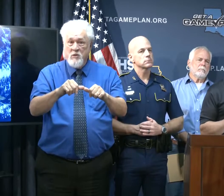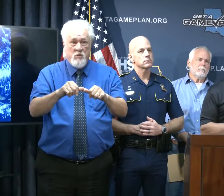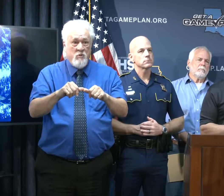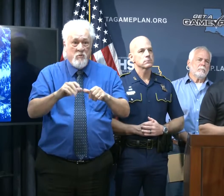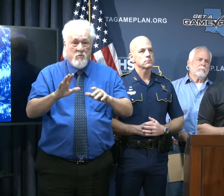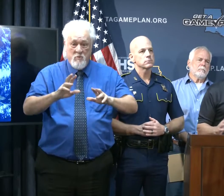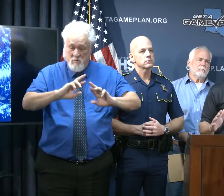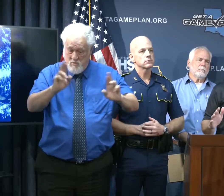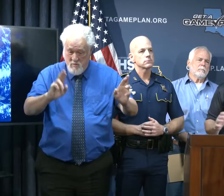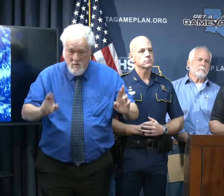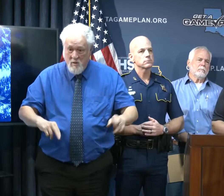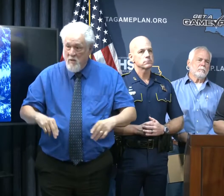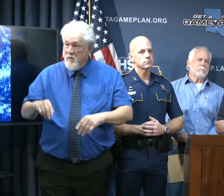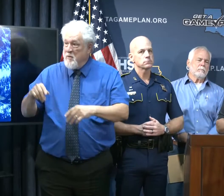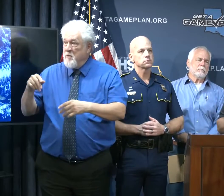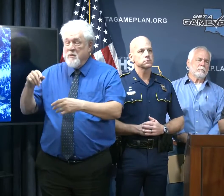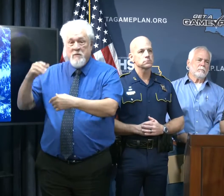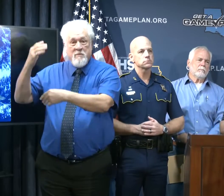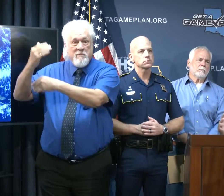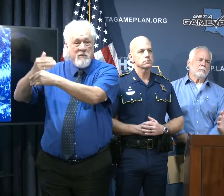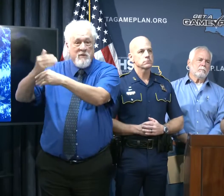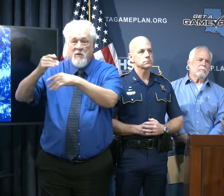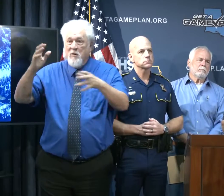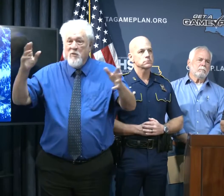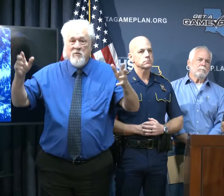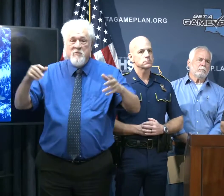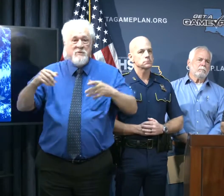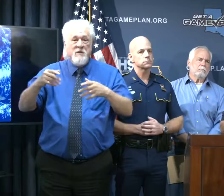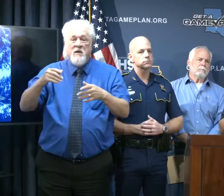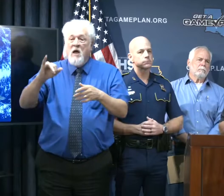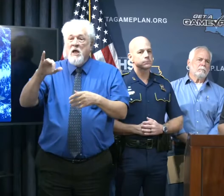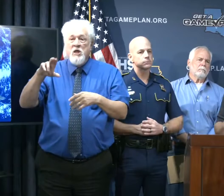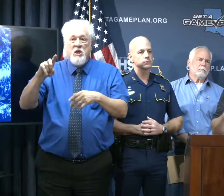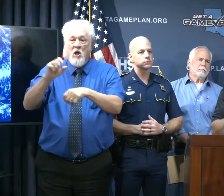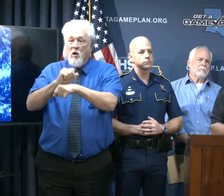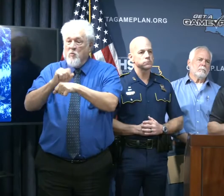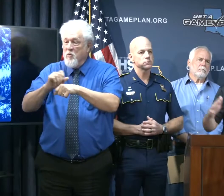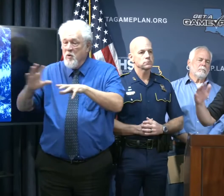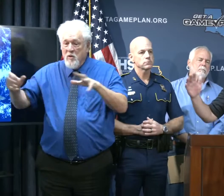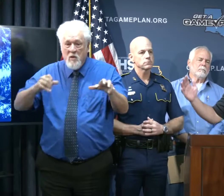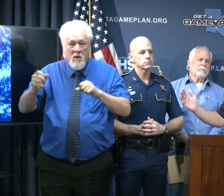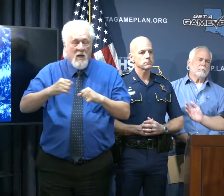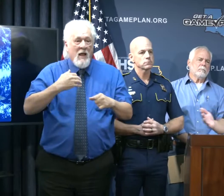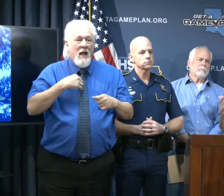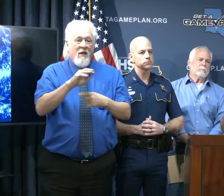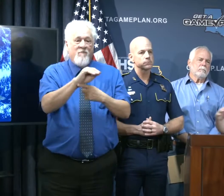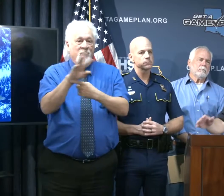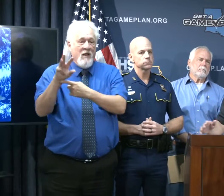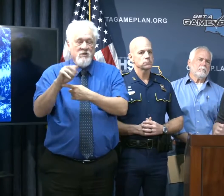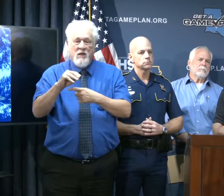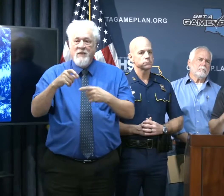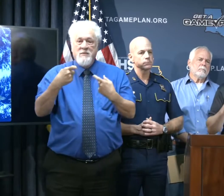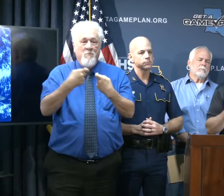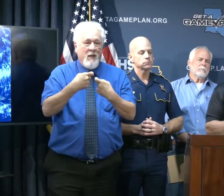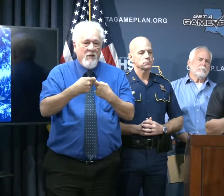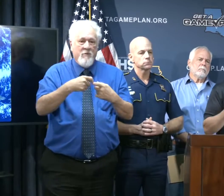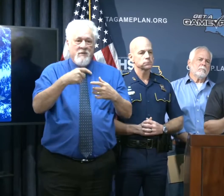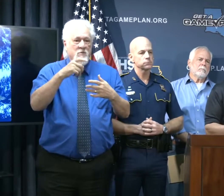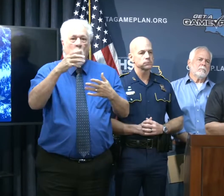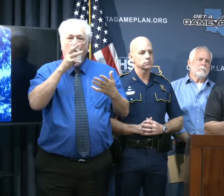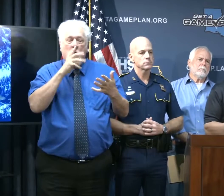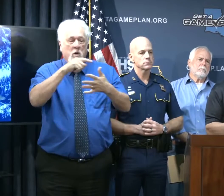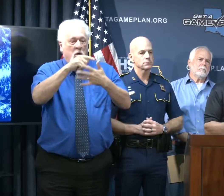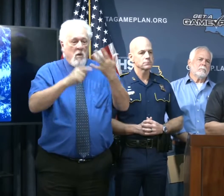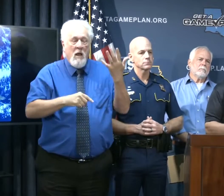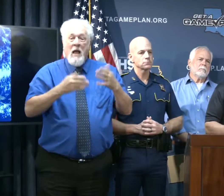to button down all the hatches, make sure that you've got flashlights, batteries. You go through your checklist because